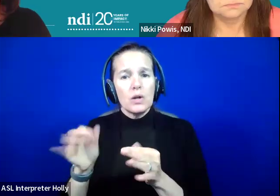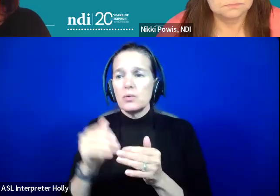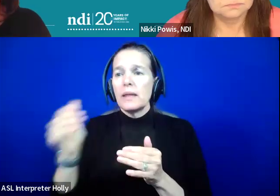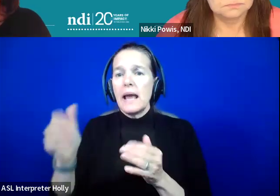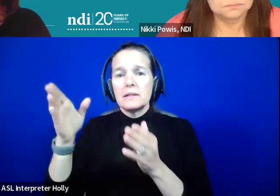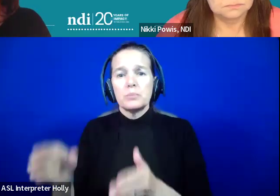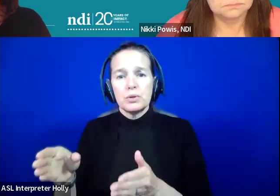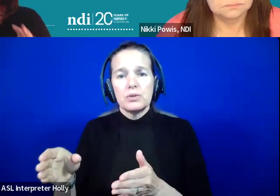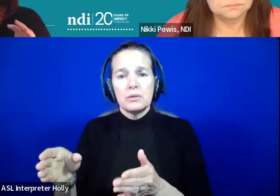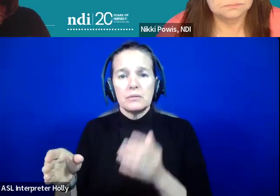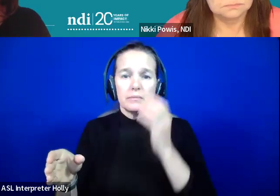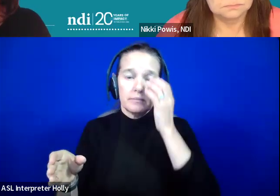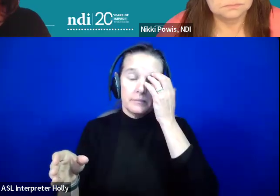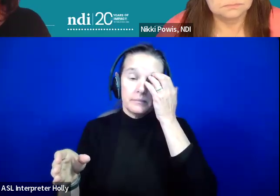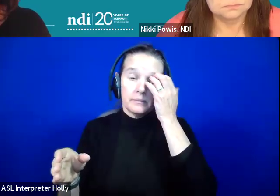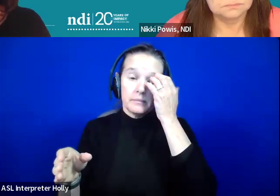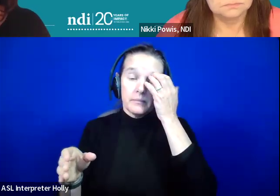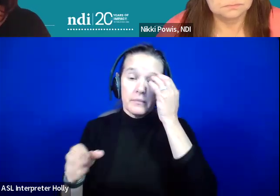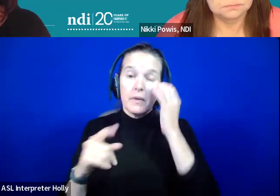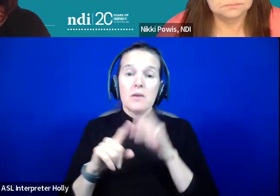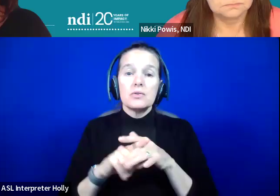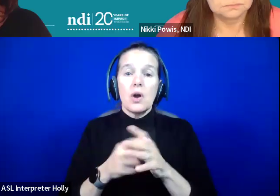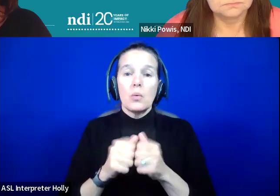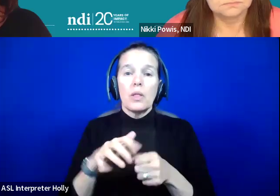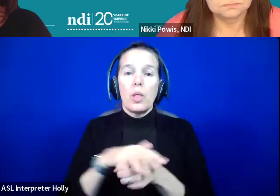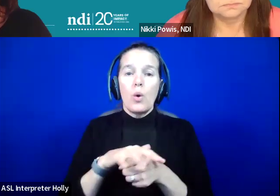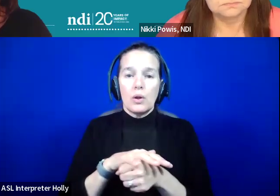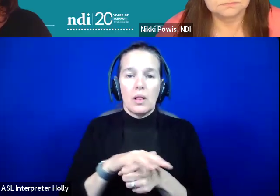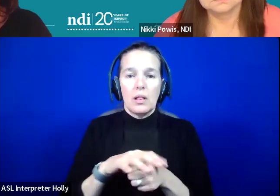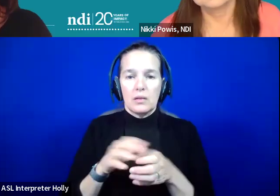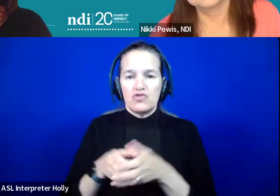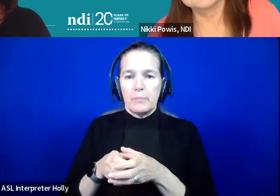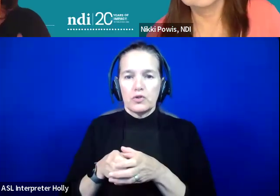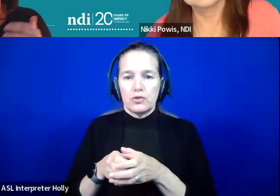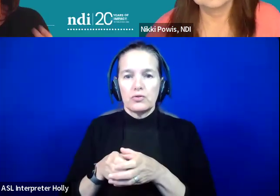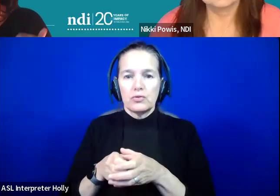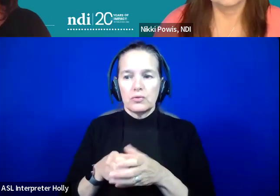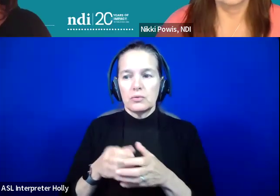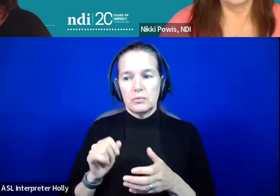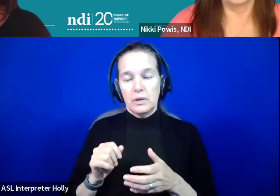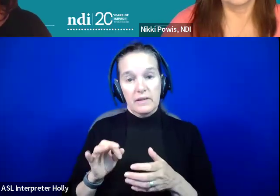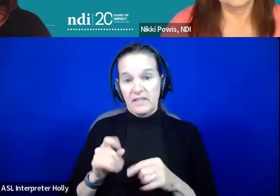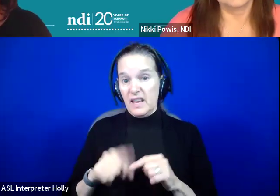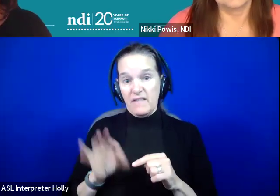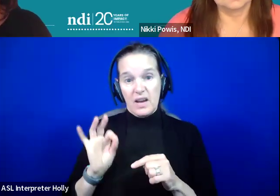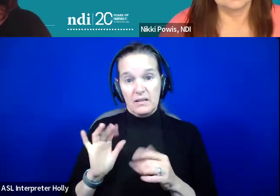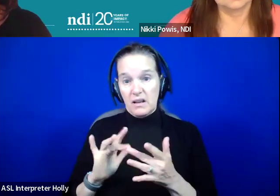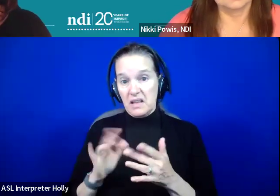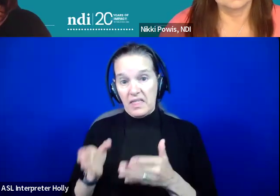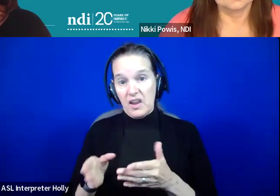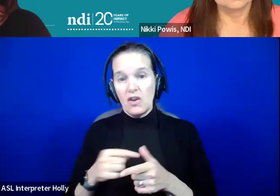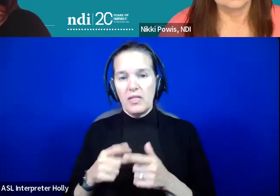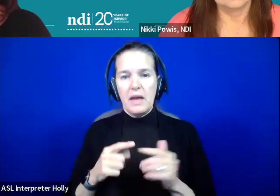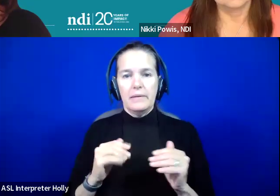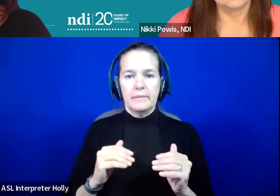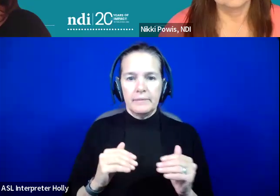person is, up there. But I would start with the local chapter and see if there's a contact you can find on the website, and if not, then just go to go a little